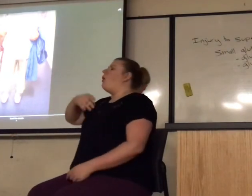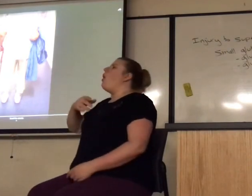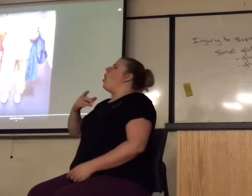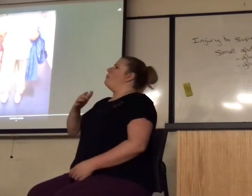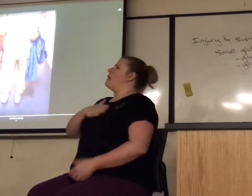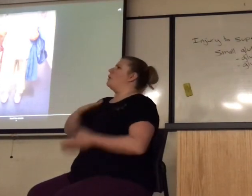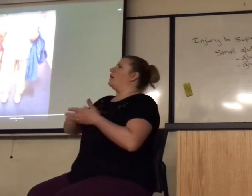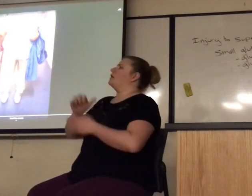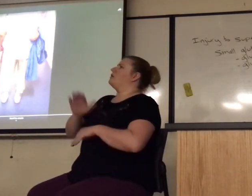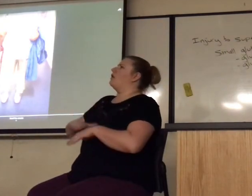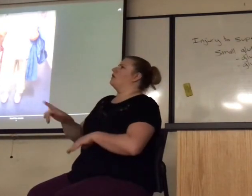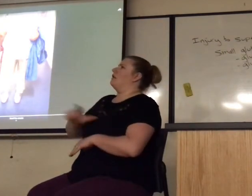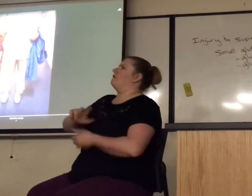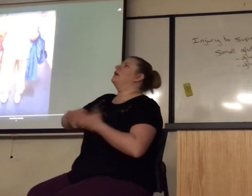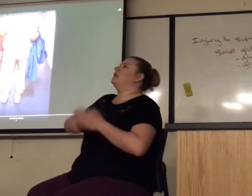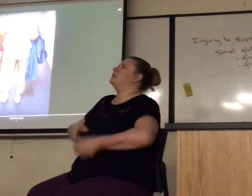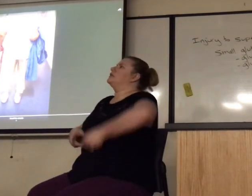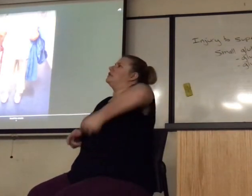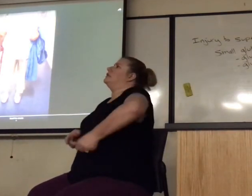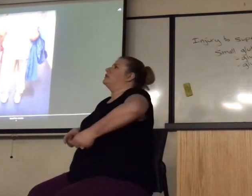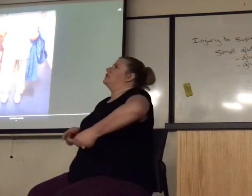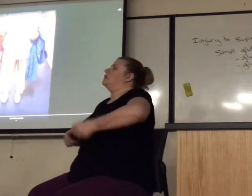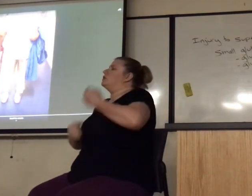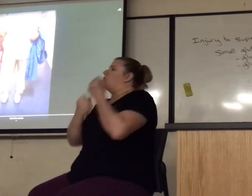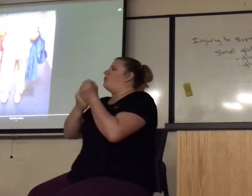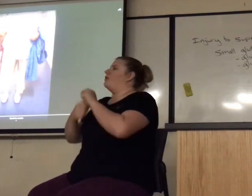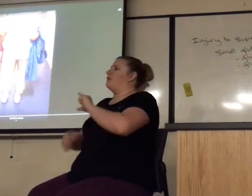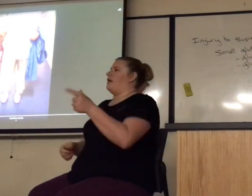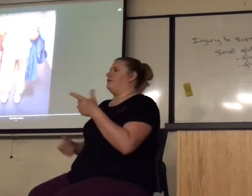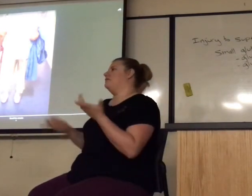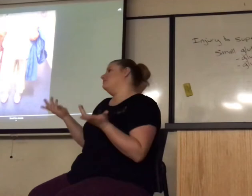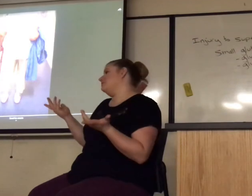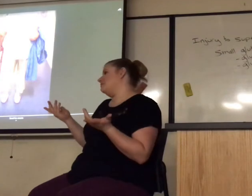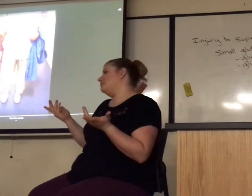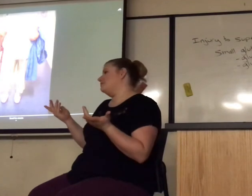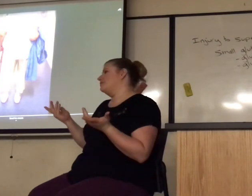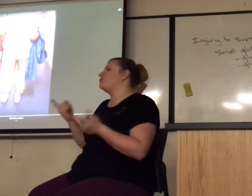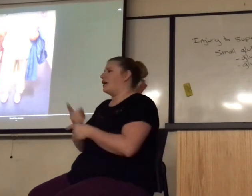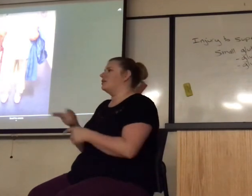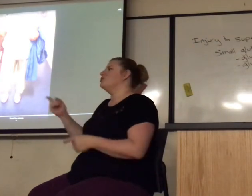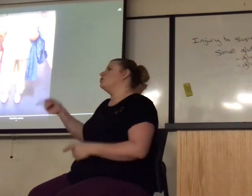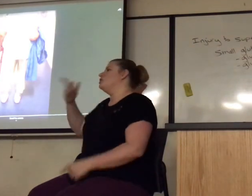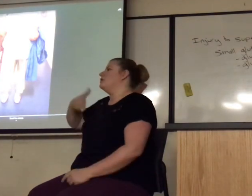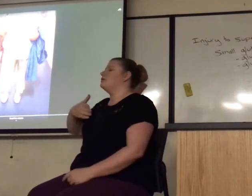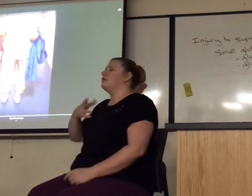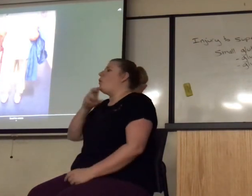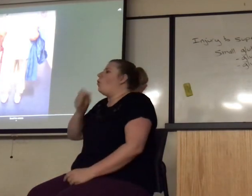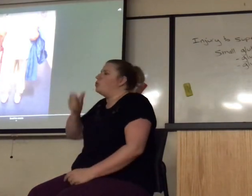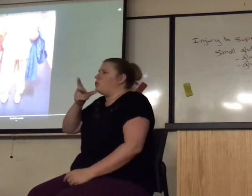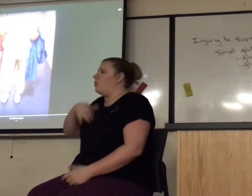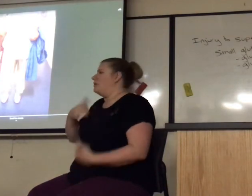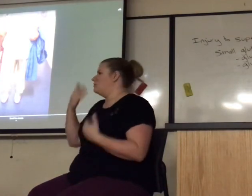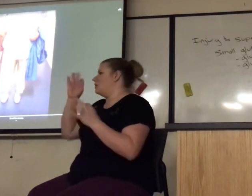compression problems in the lower lumbar region usually still in old people. Okay. Older, elderly.